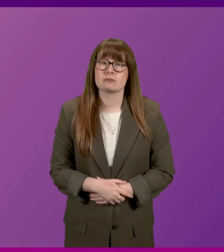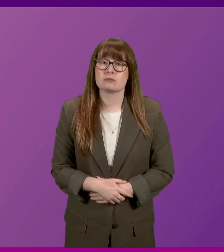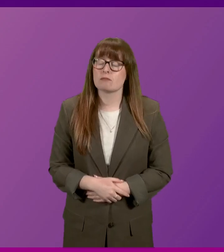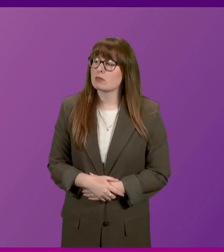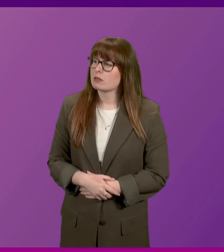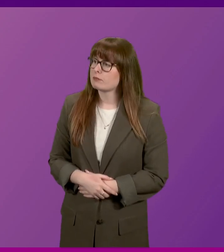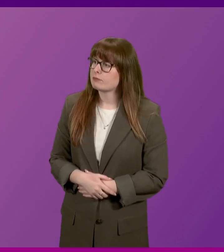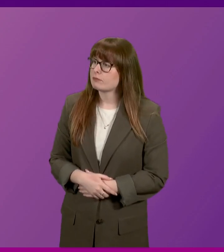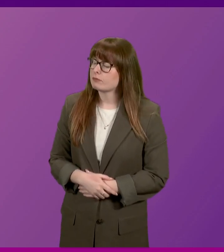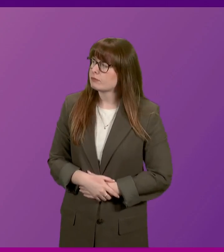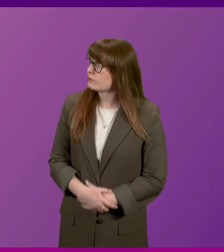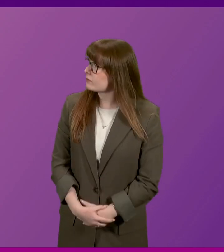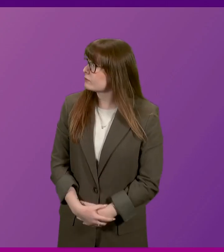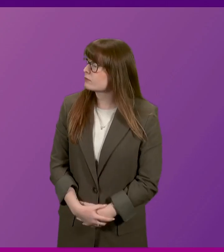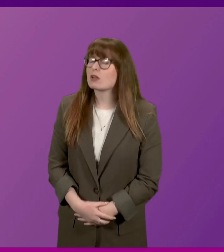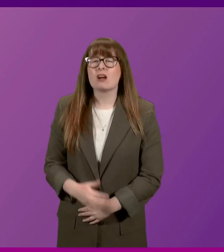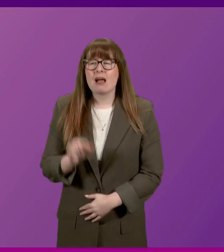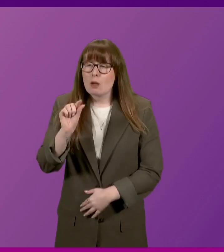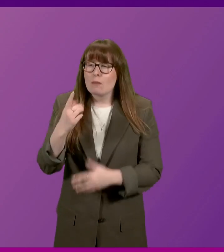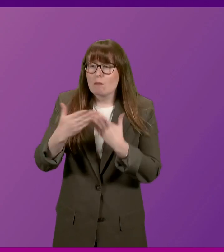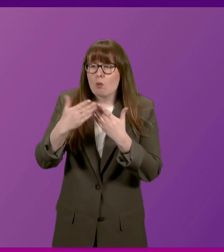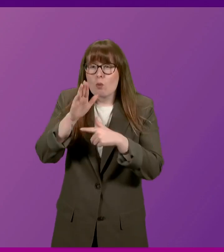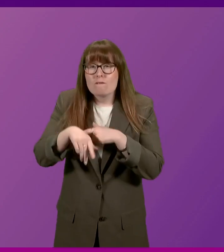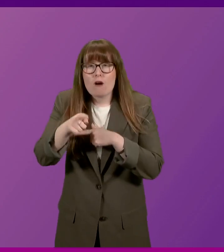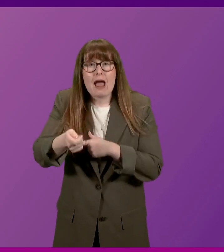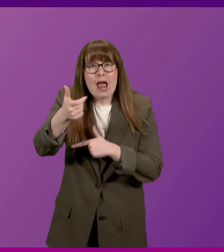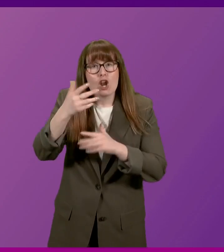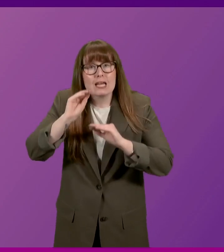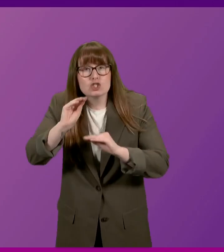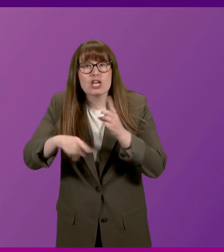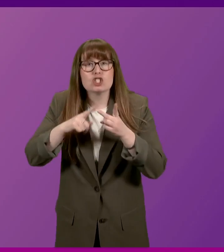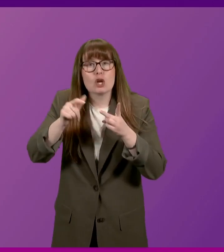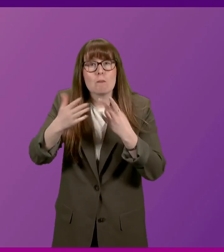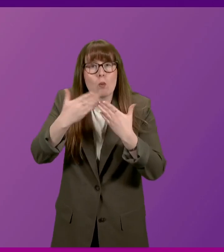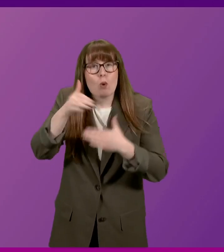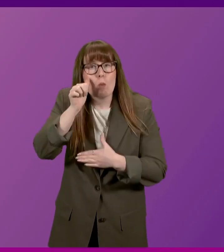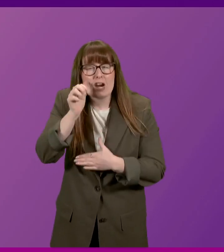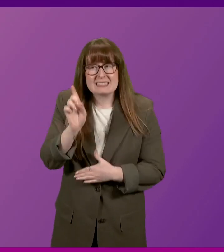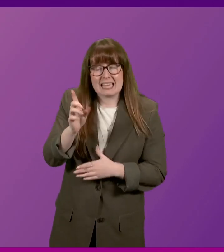Sorry, a bit more about... Just around about early education and awareness raising.